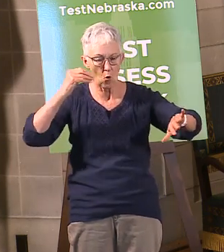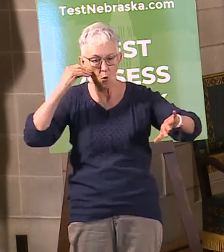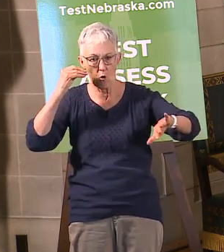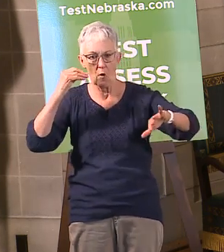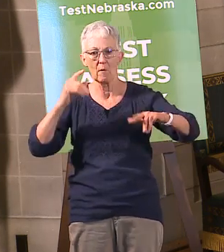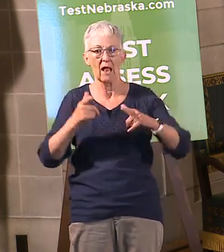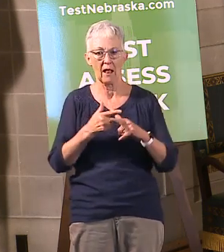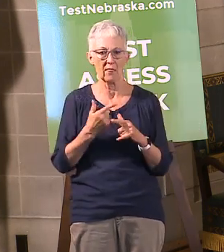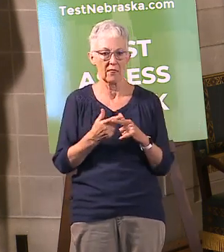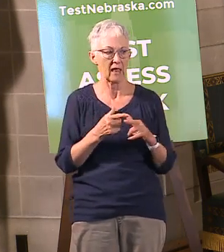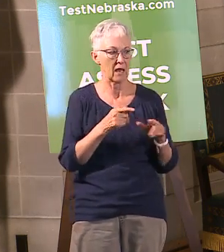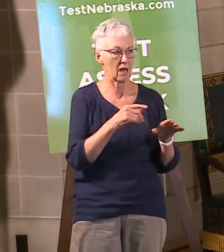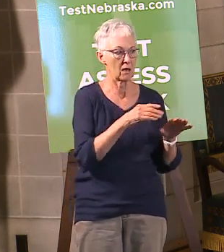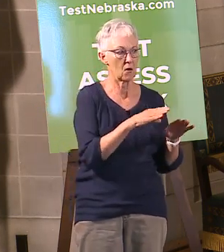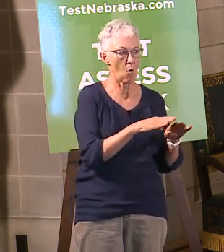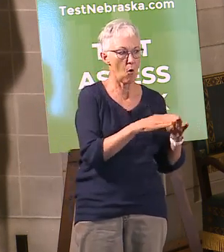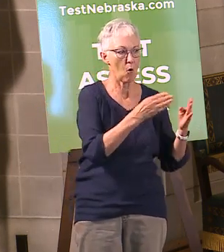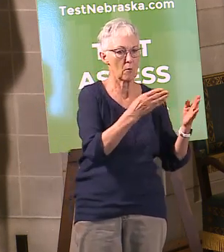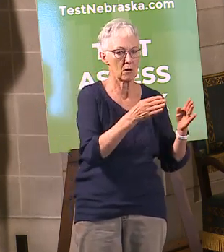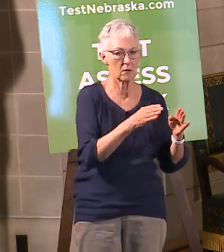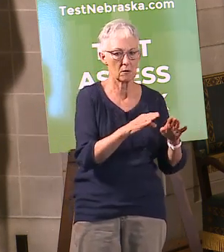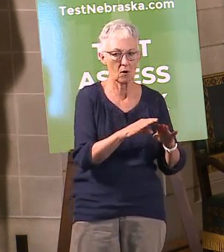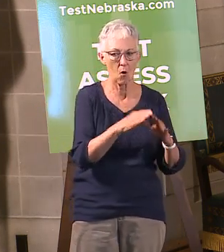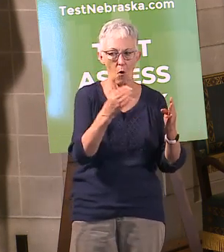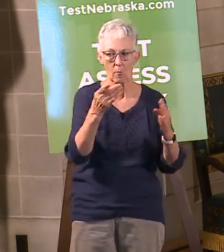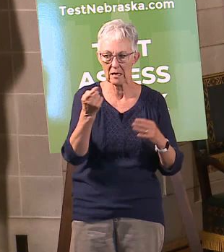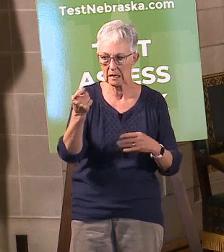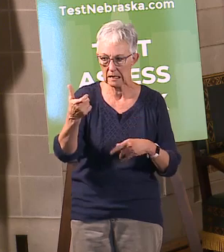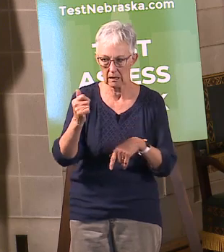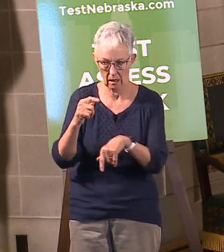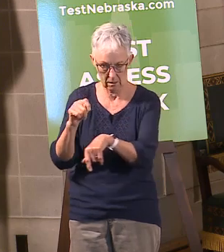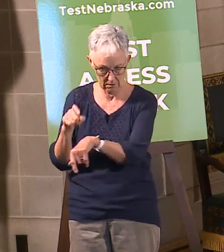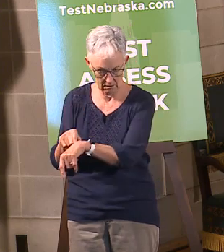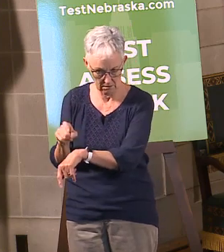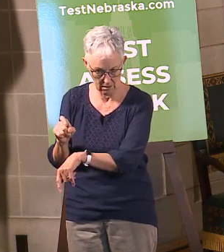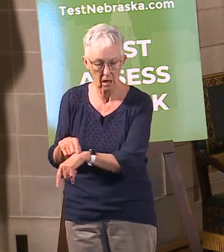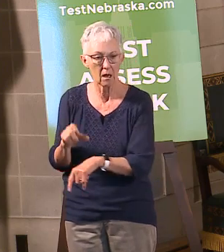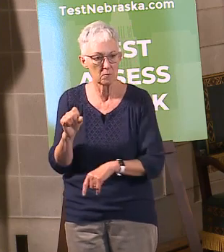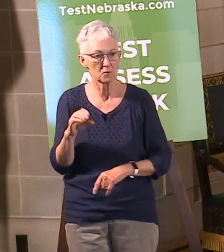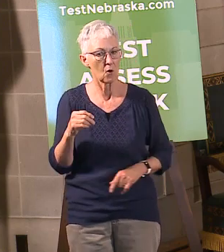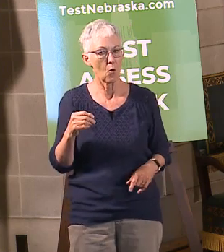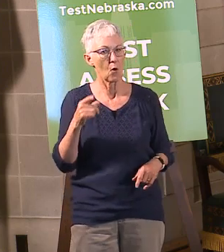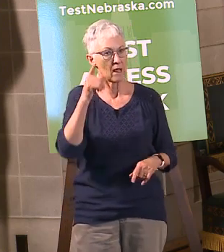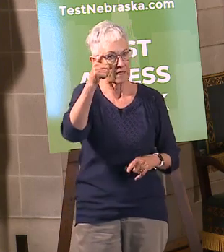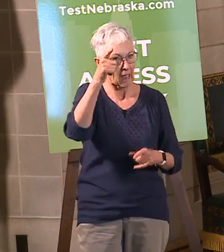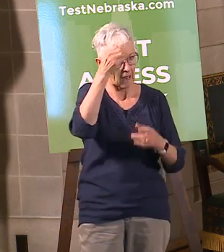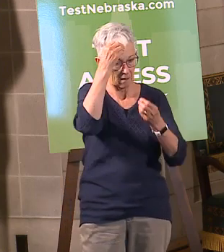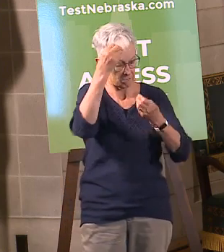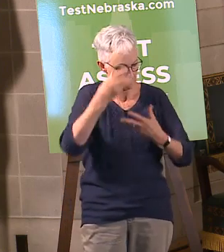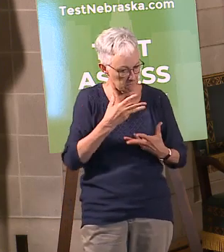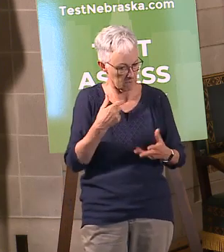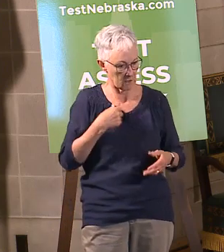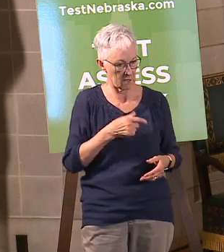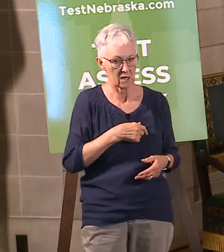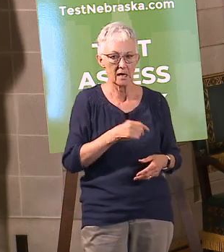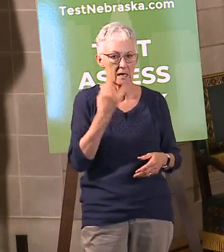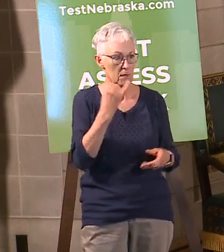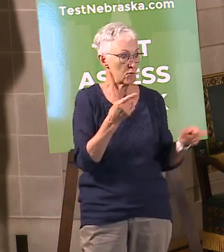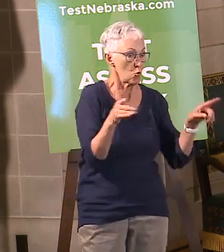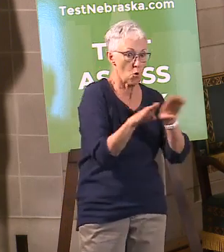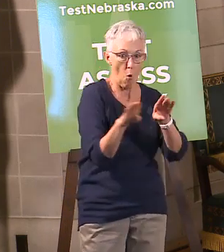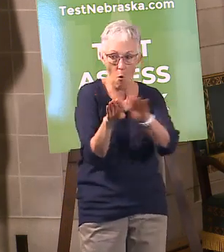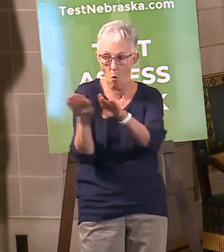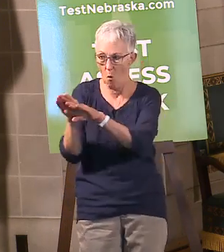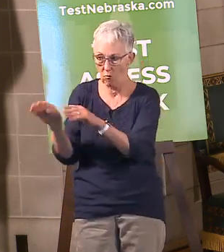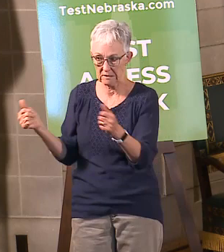get tired and they won't follow your restrictions. But what you want to, and when you start loosening them, you don't want to unloosen them all